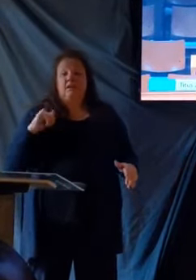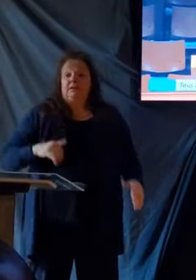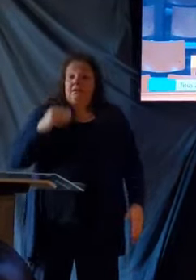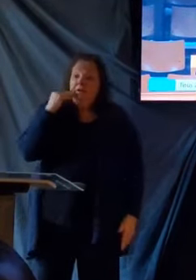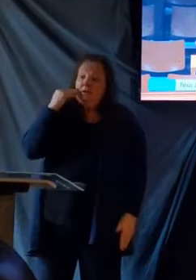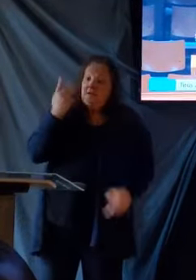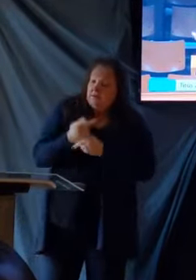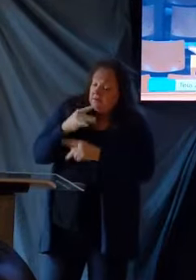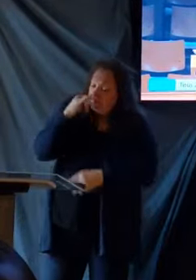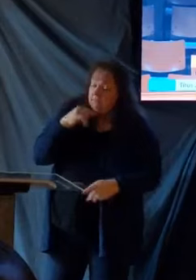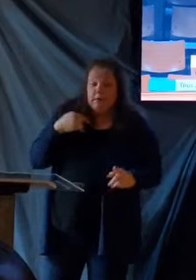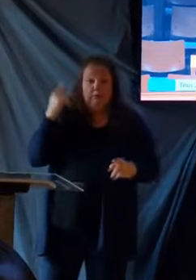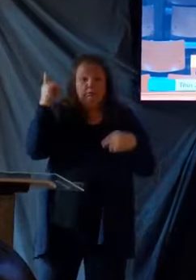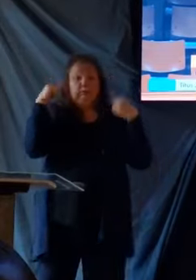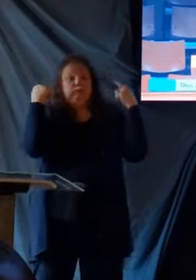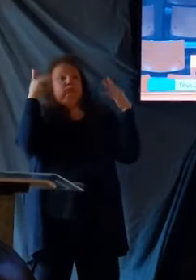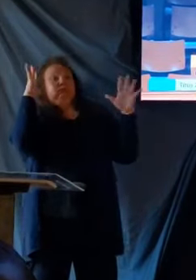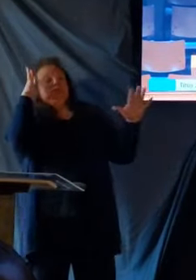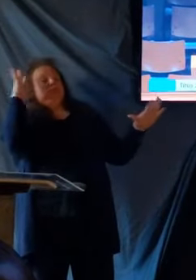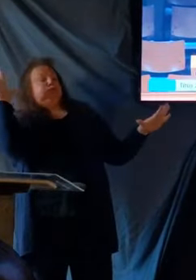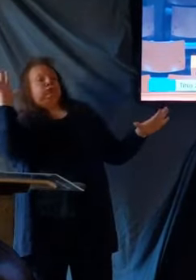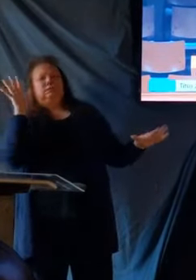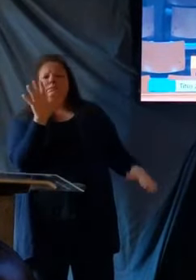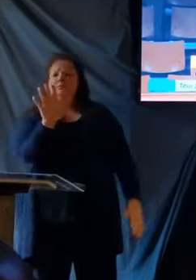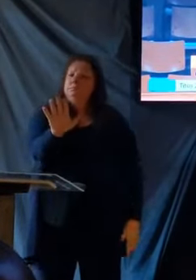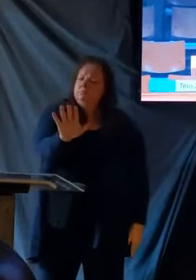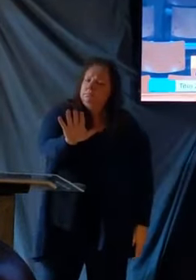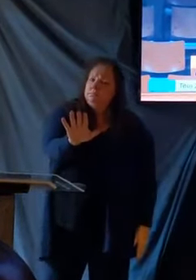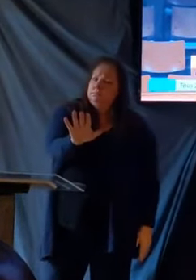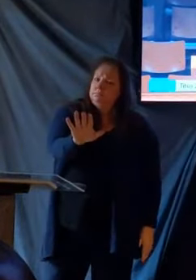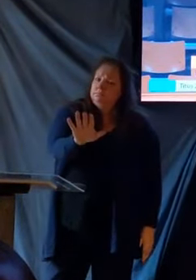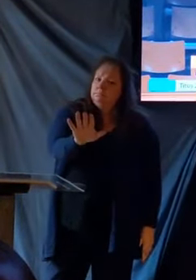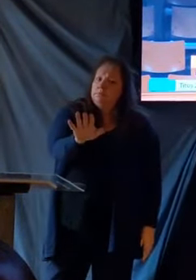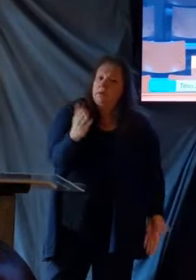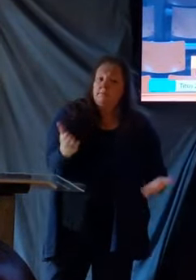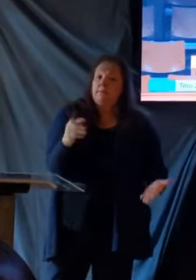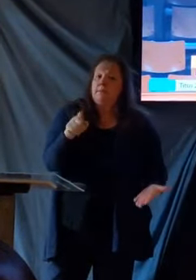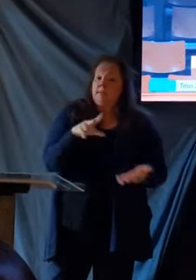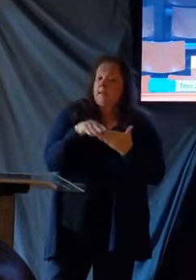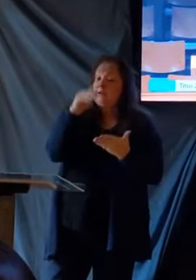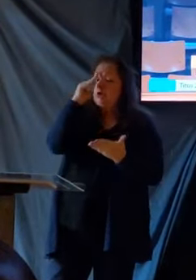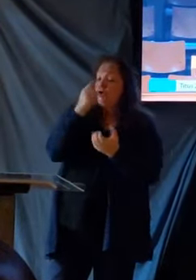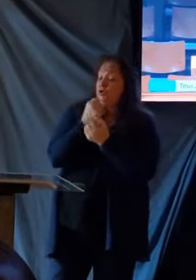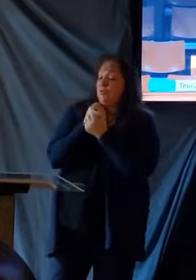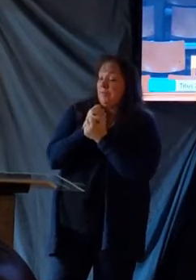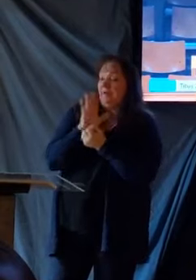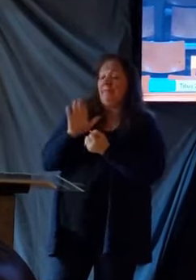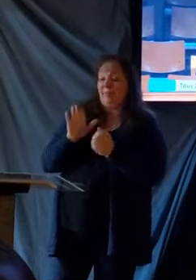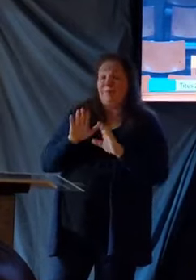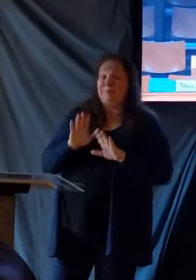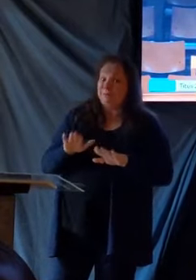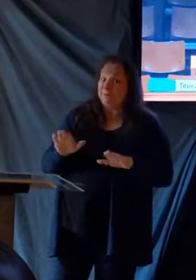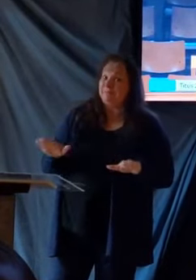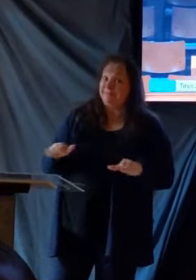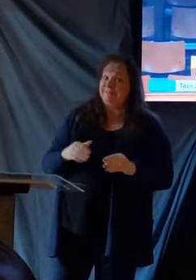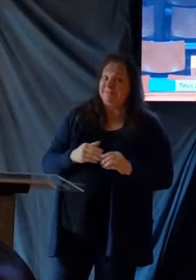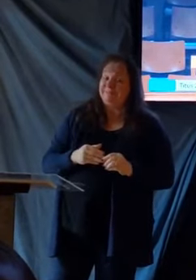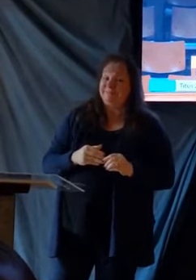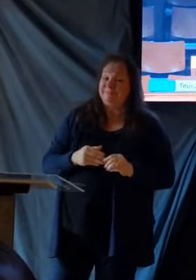help and take care of the kids, I'd go crazy. Well, wait a minute. Maybe they need to learn to love their children.